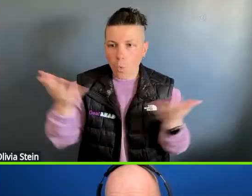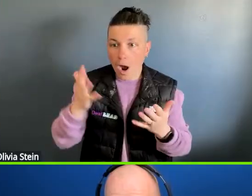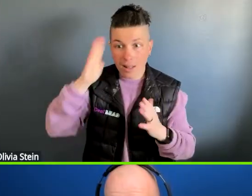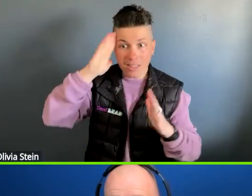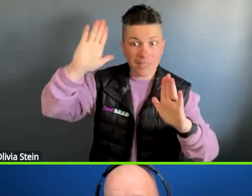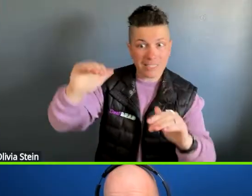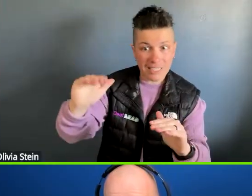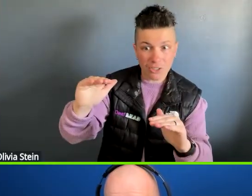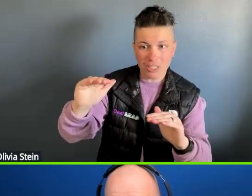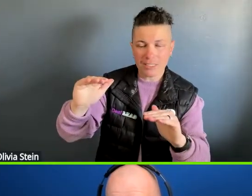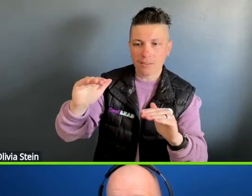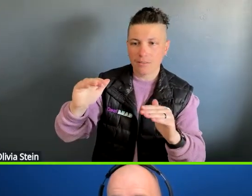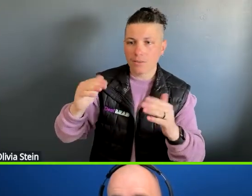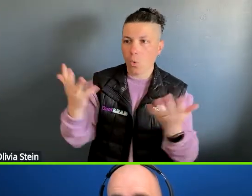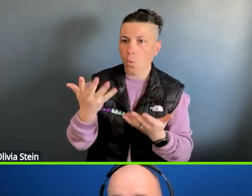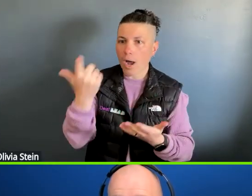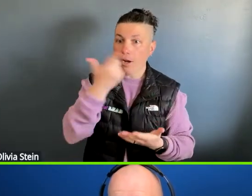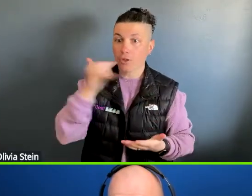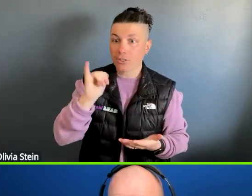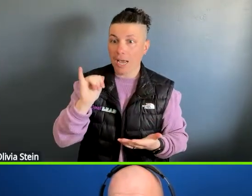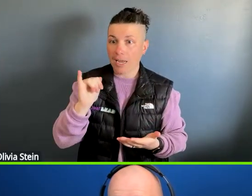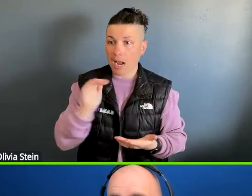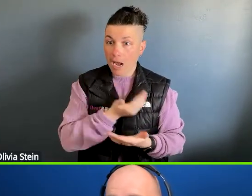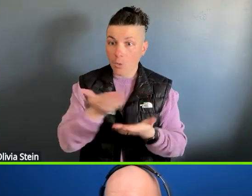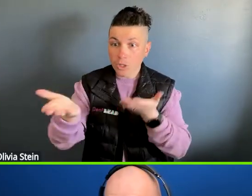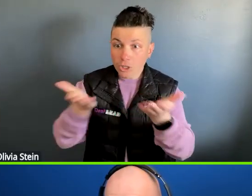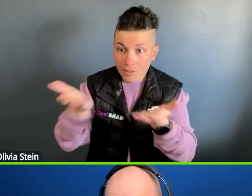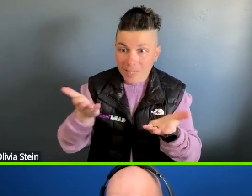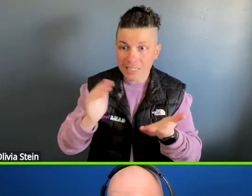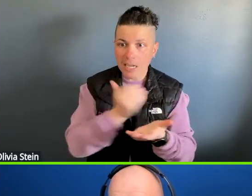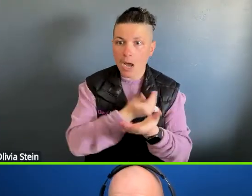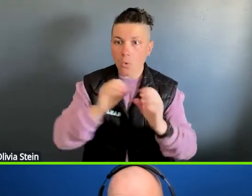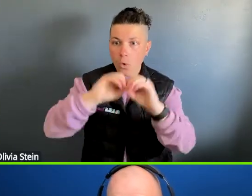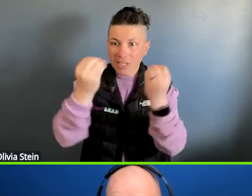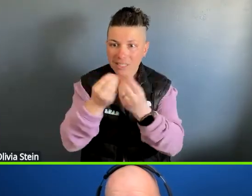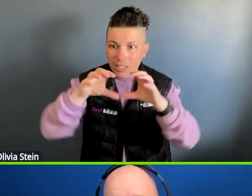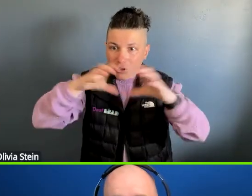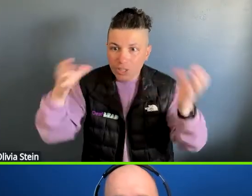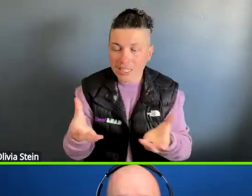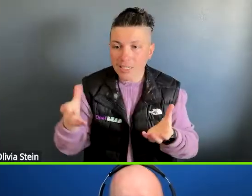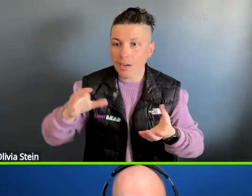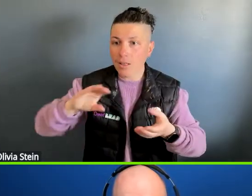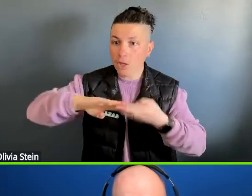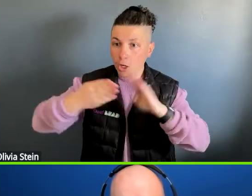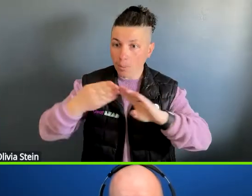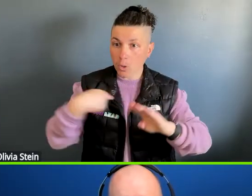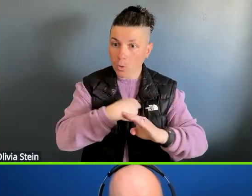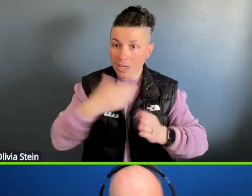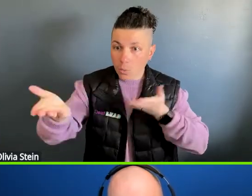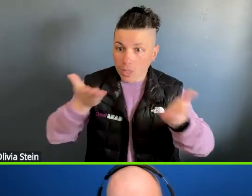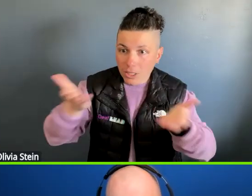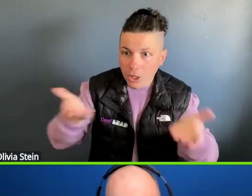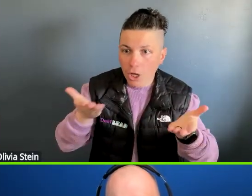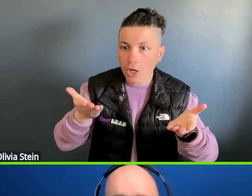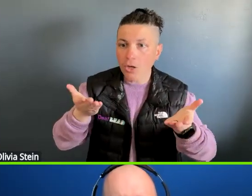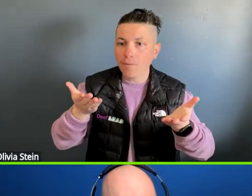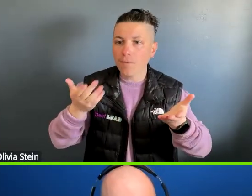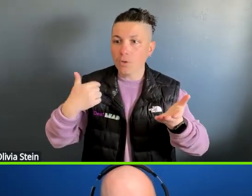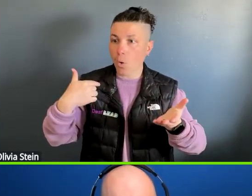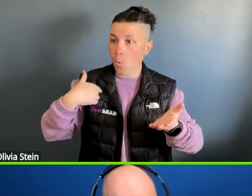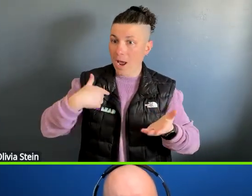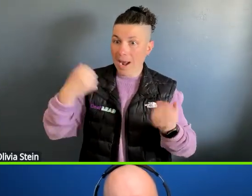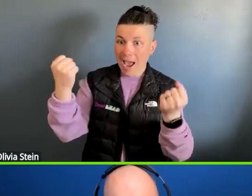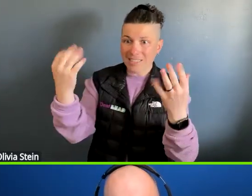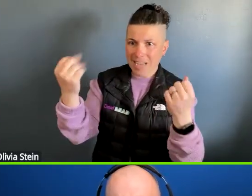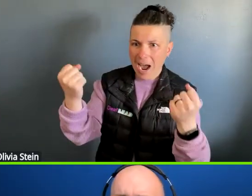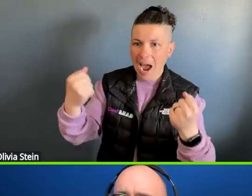and experienced and knowledgeable in what to expect, what the expectations look like that come with our services, our organization, and the community